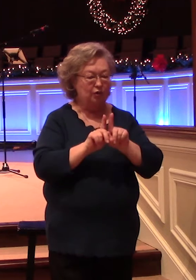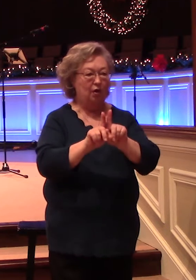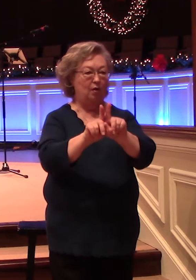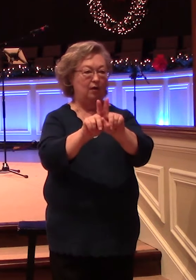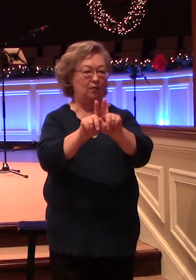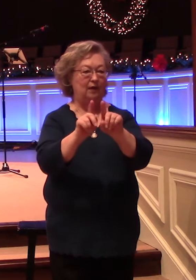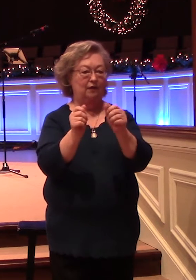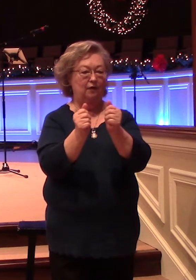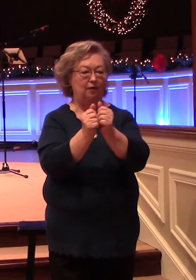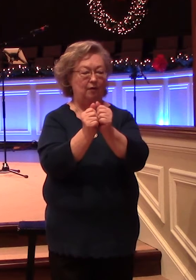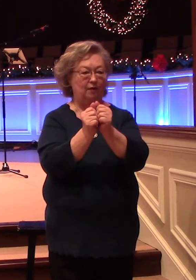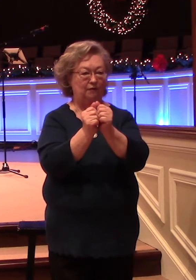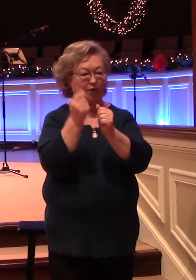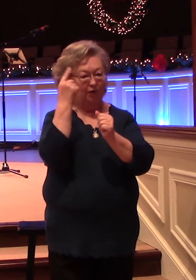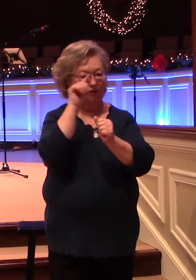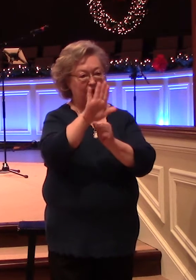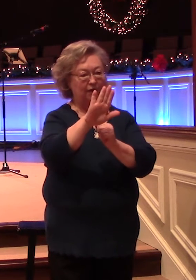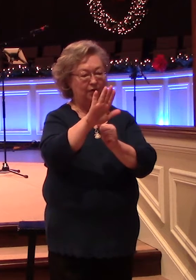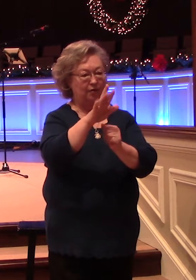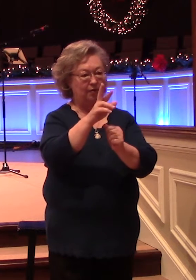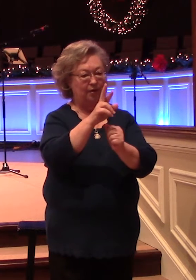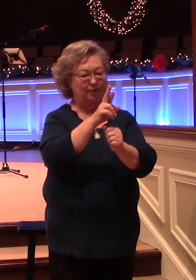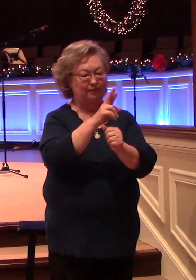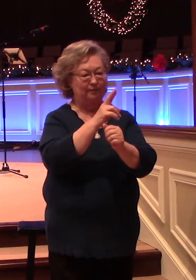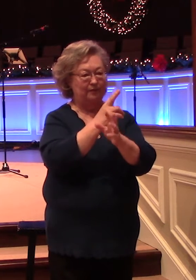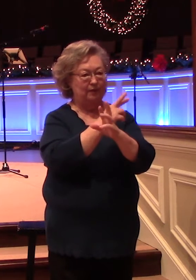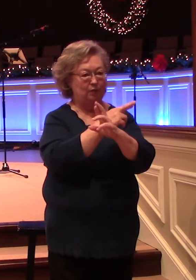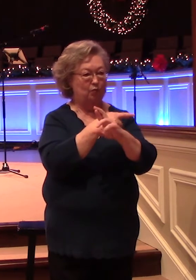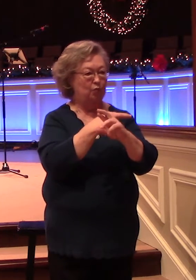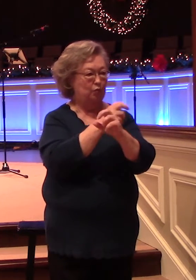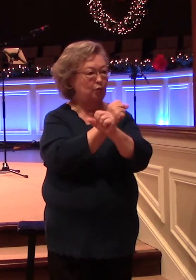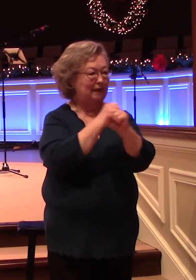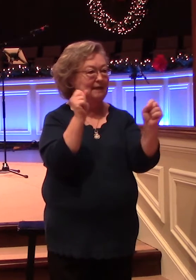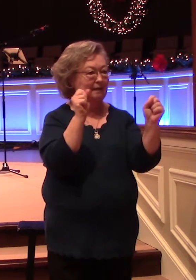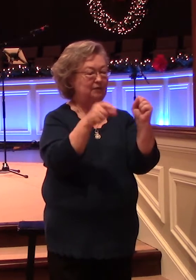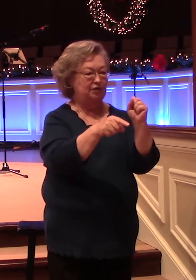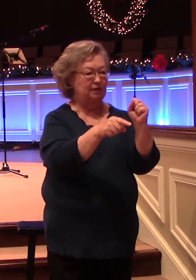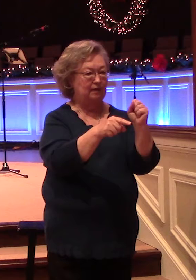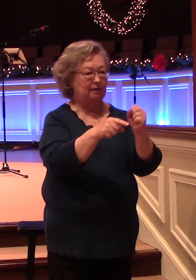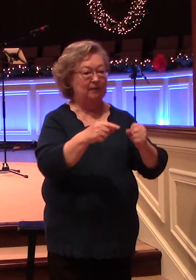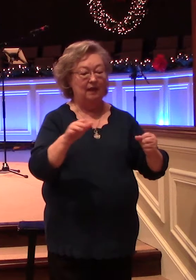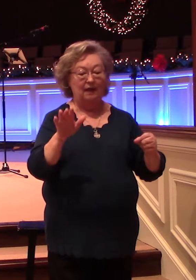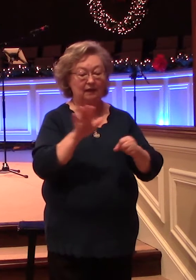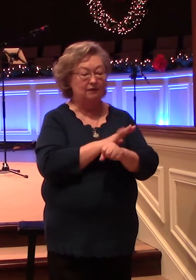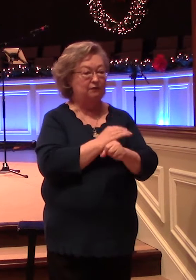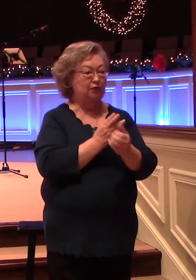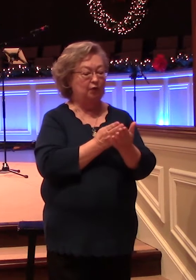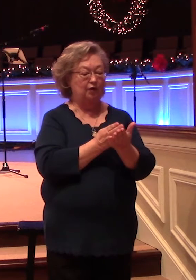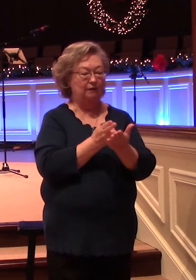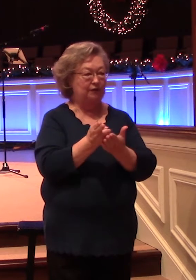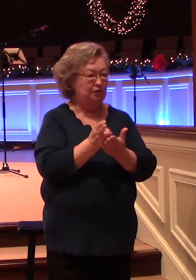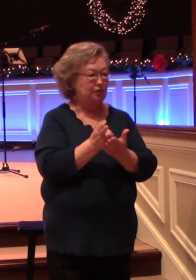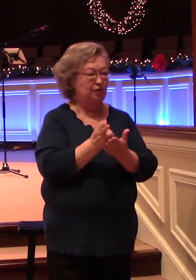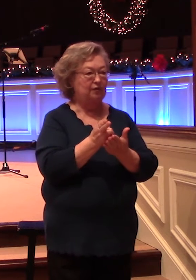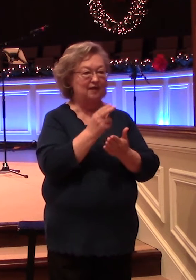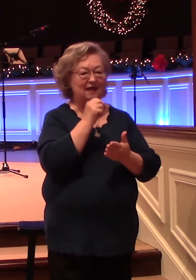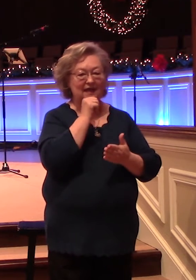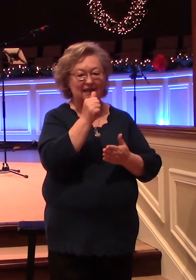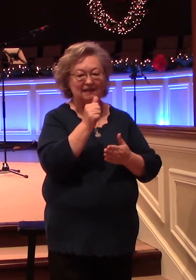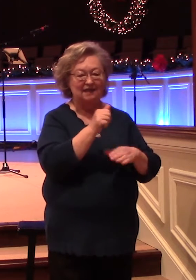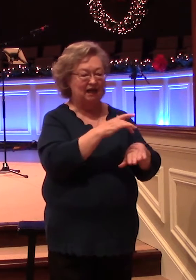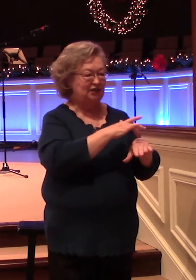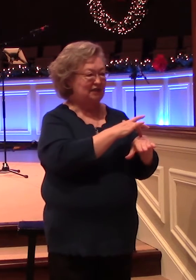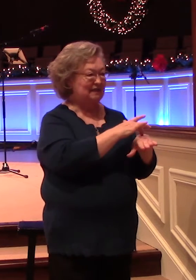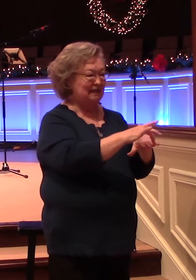says, I want God's best for you. That's why it's full of the truth. That's why it's not just tolerance of someone's sick and sinful and